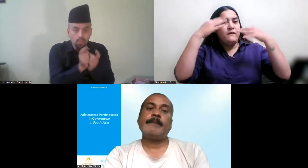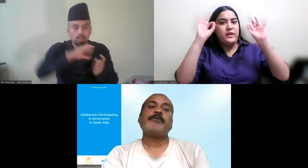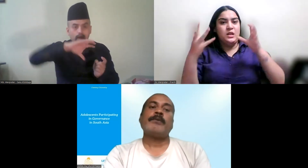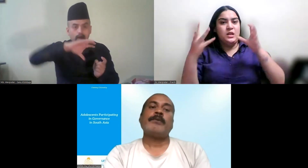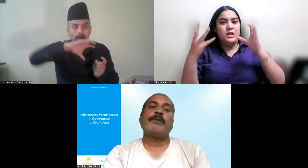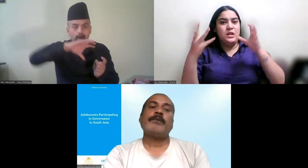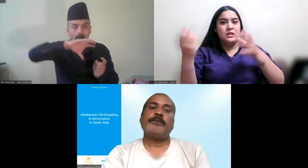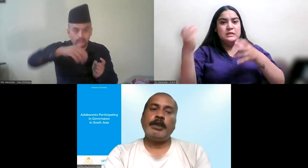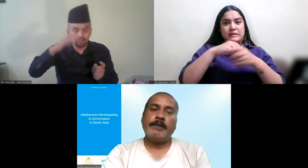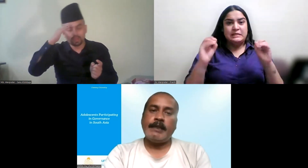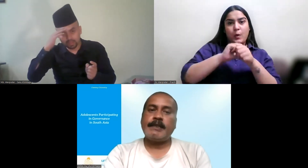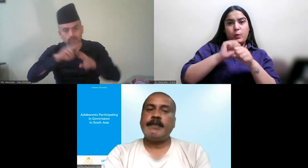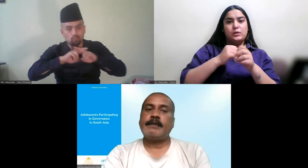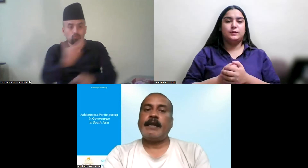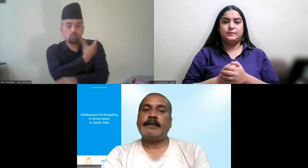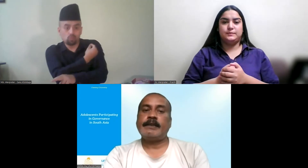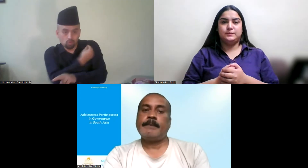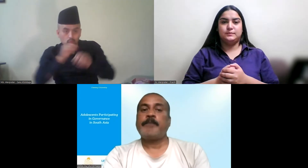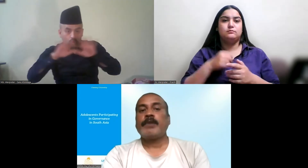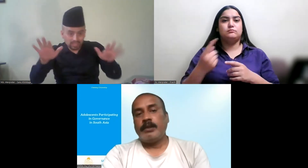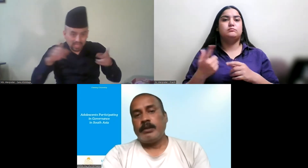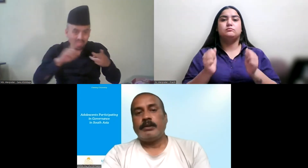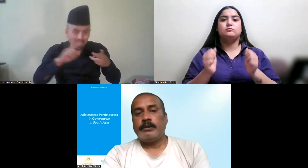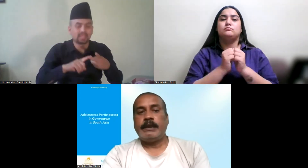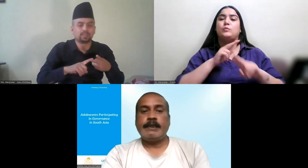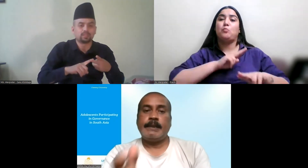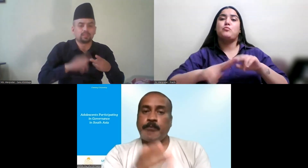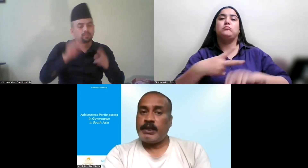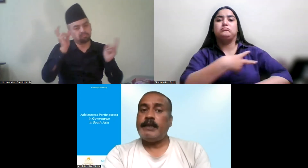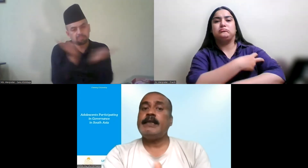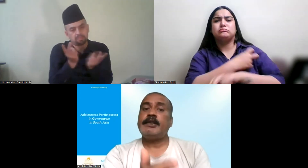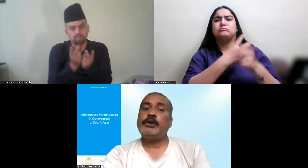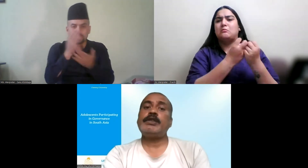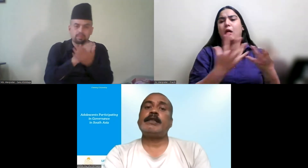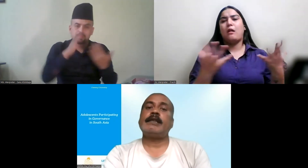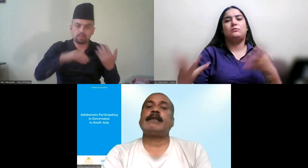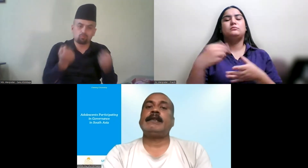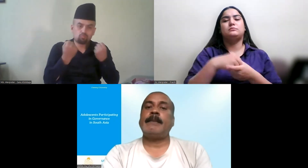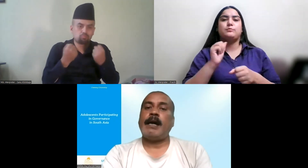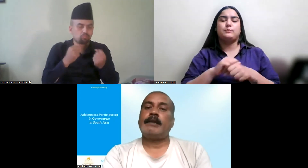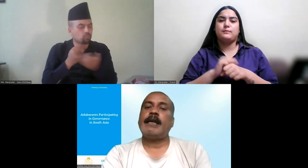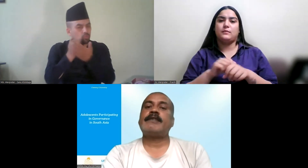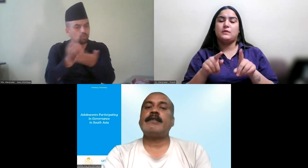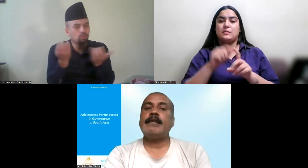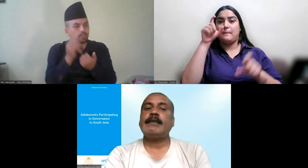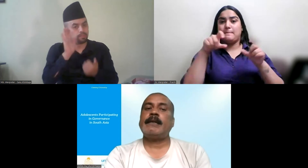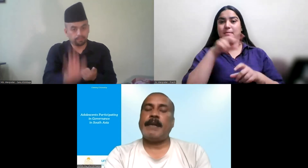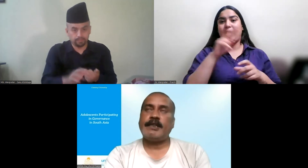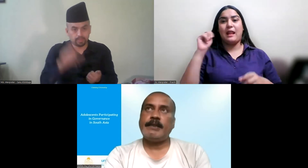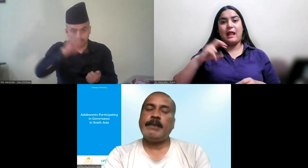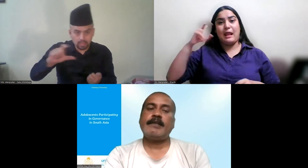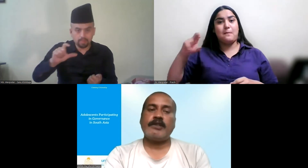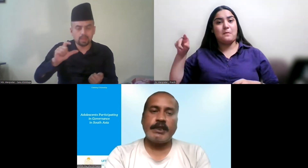declaration, full immunization declaration, etc. There is huge recognition in Nepal that children